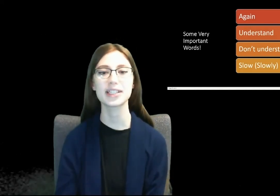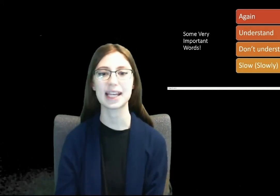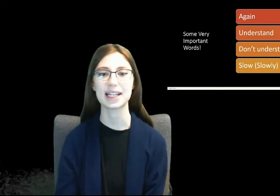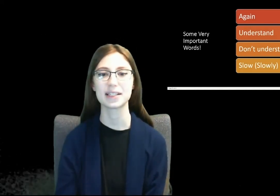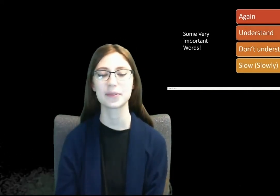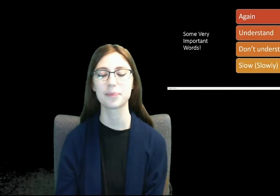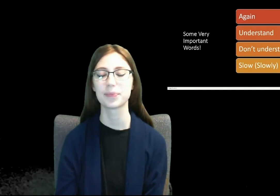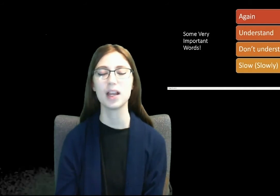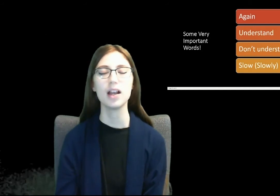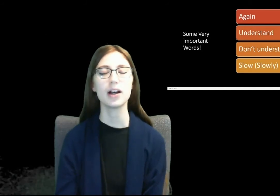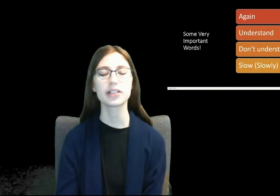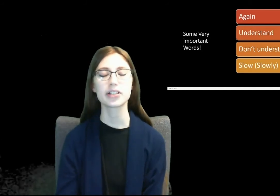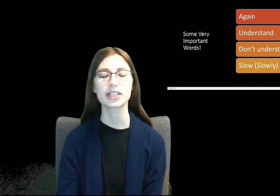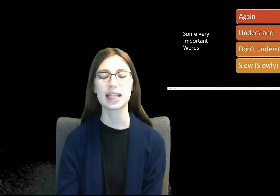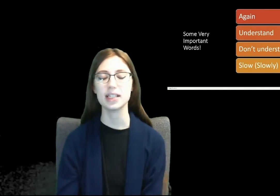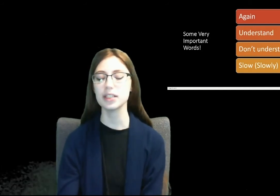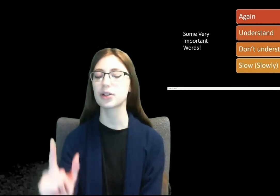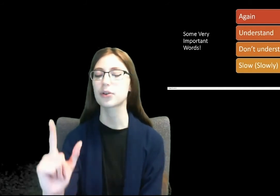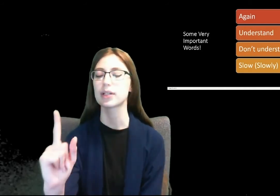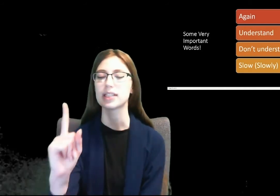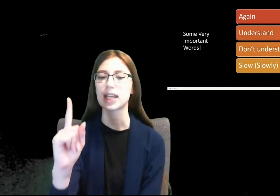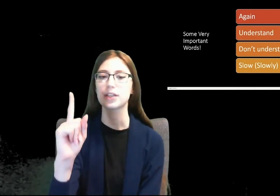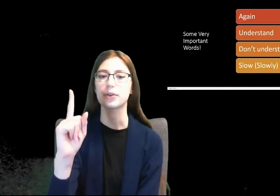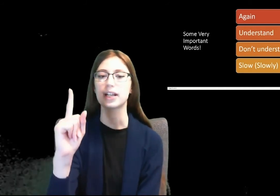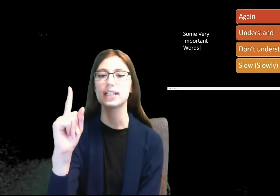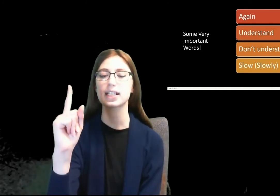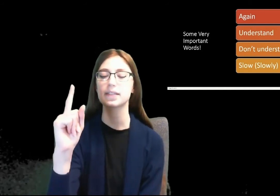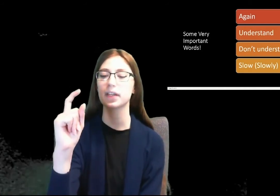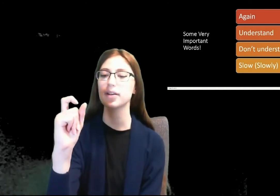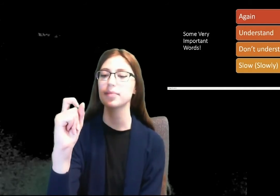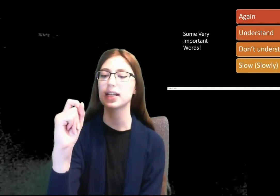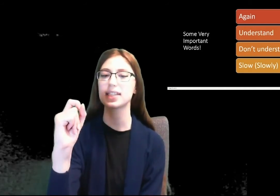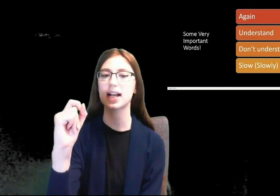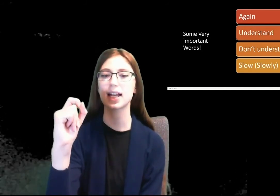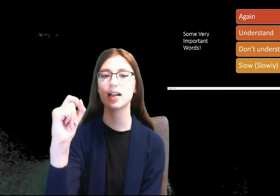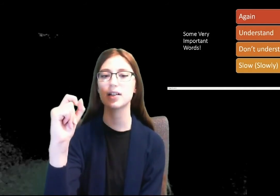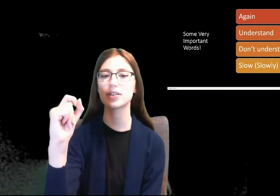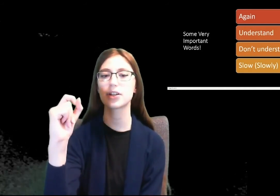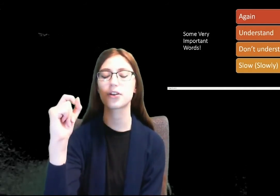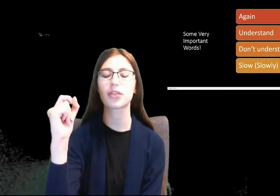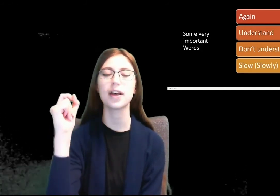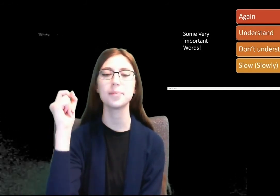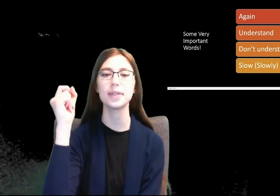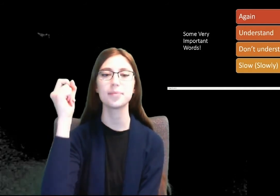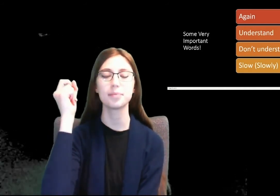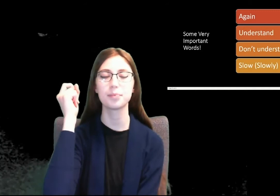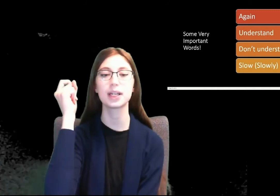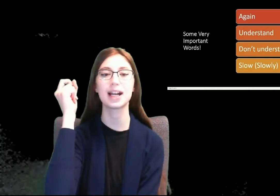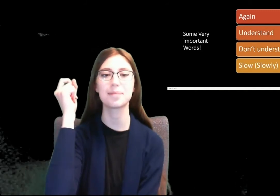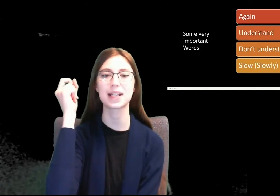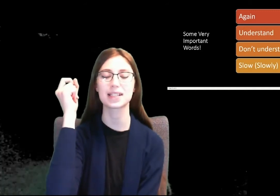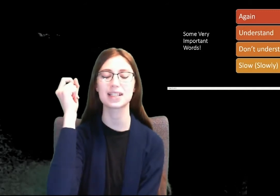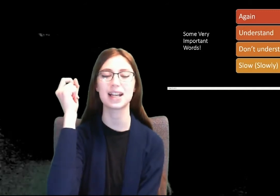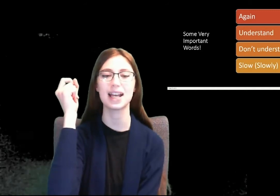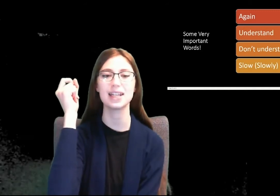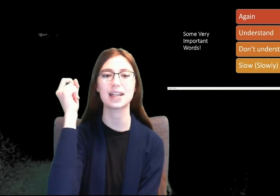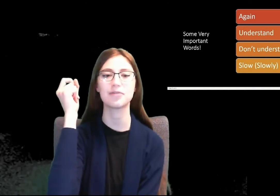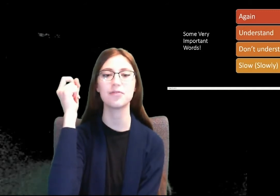Understand. Understand, you're going to take your index finger and tuck it under your thumb, put it up next to your head and flick